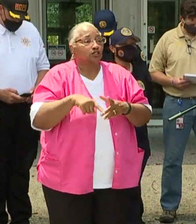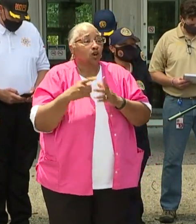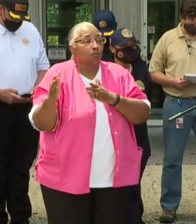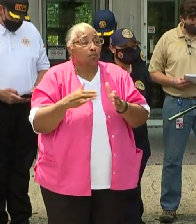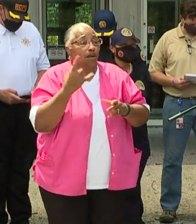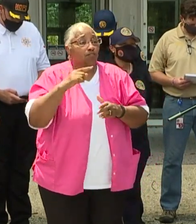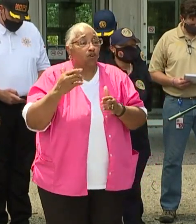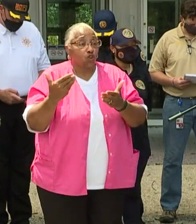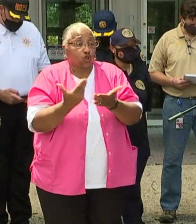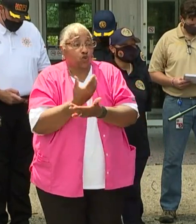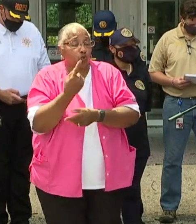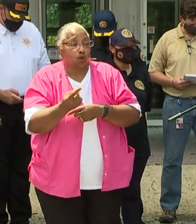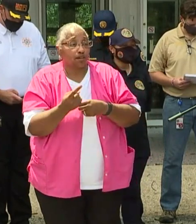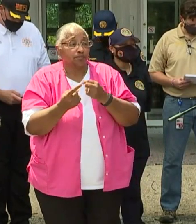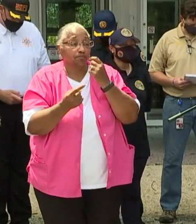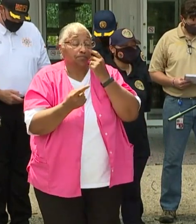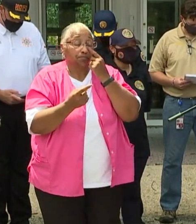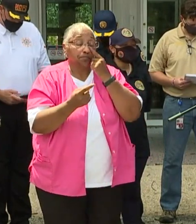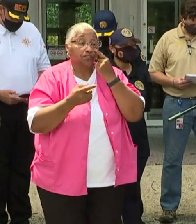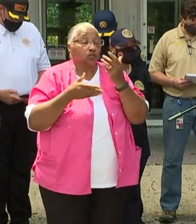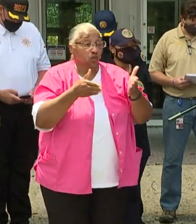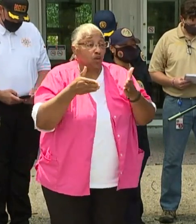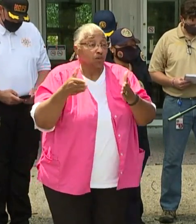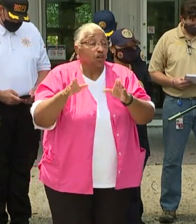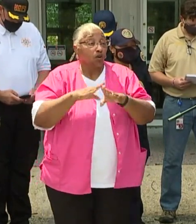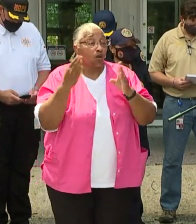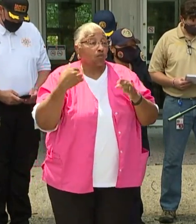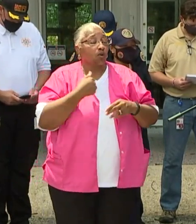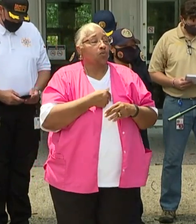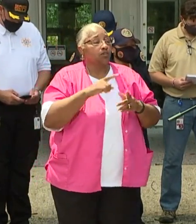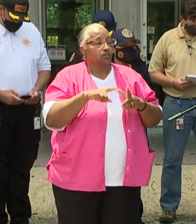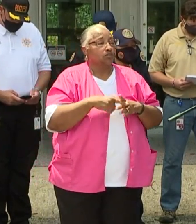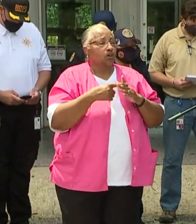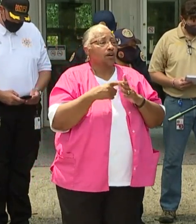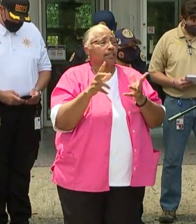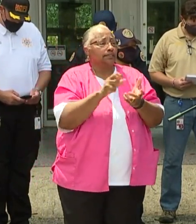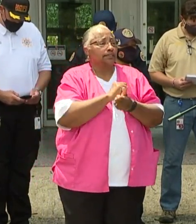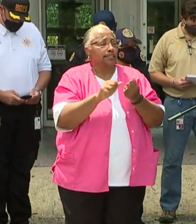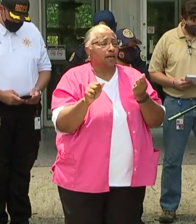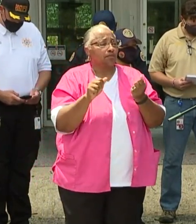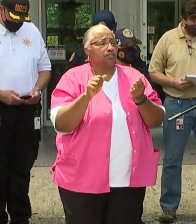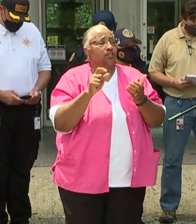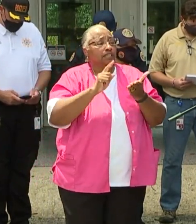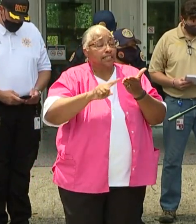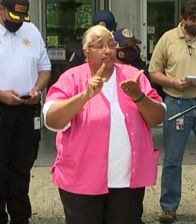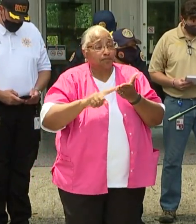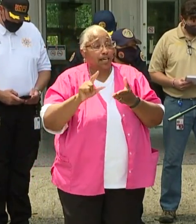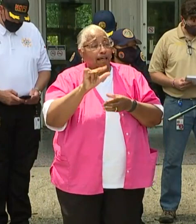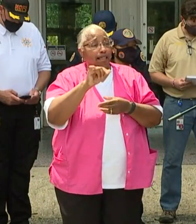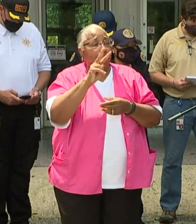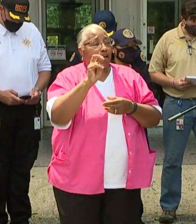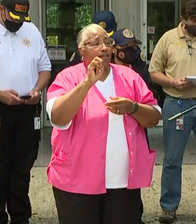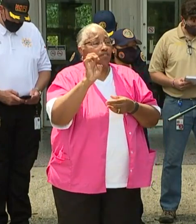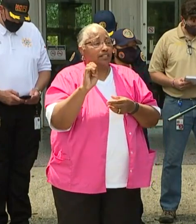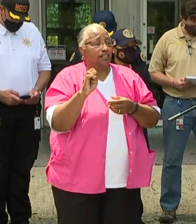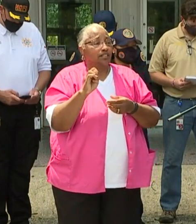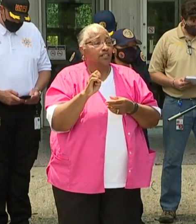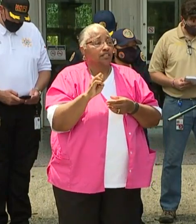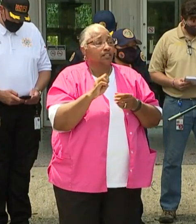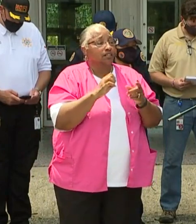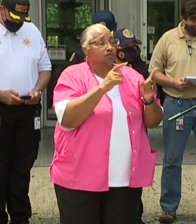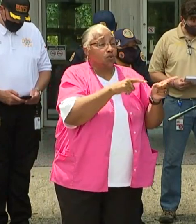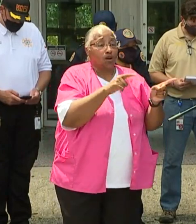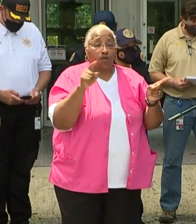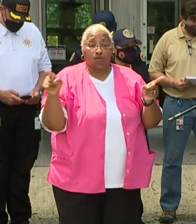the roadways go down, we're going to get out, start doing damage assessments, inspecting the levees. We inspect it from one end of the other, boots